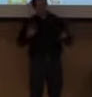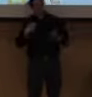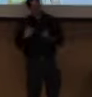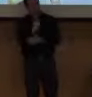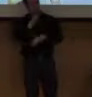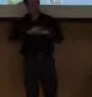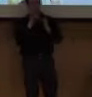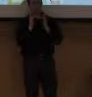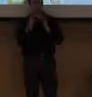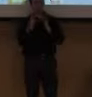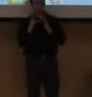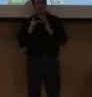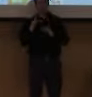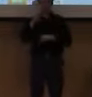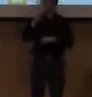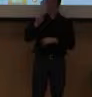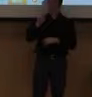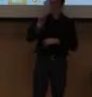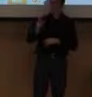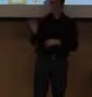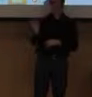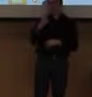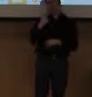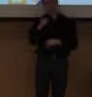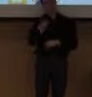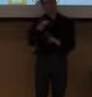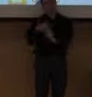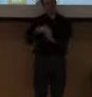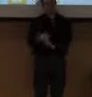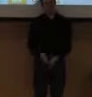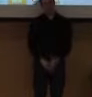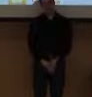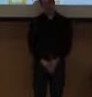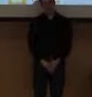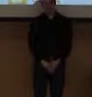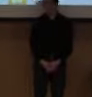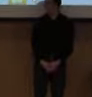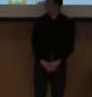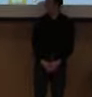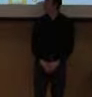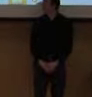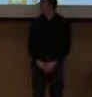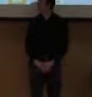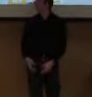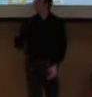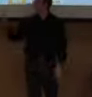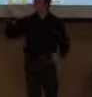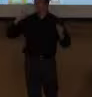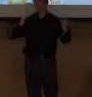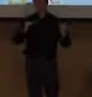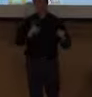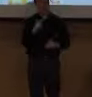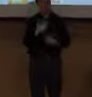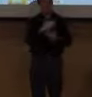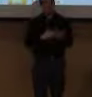of an online platform, just like Google Plus. Now, the third part here